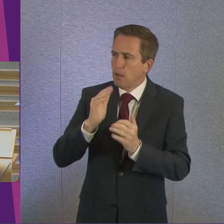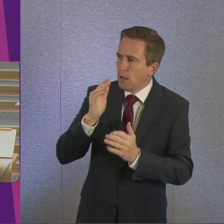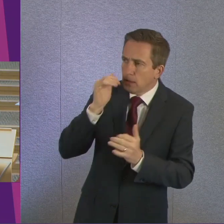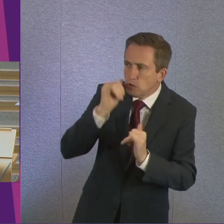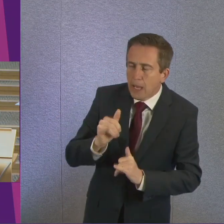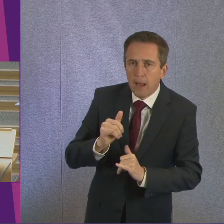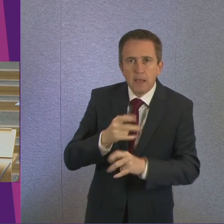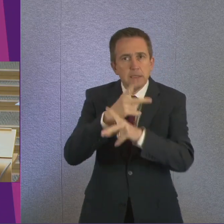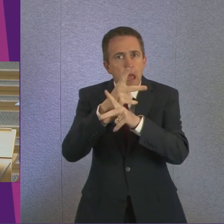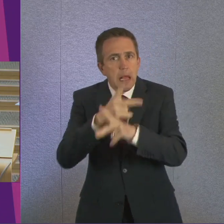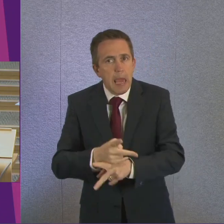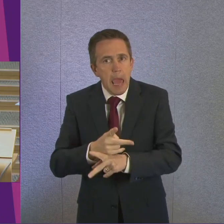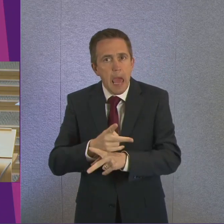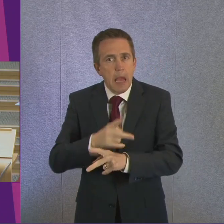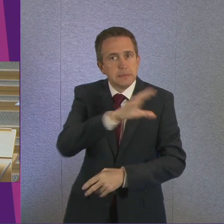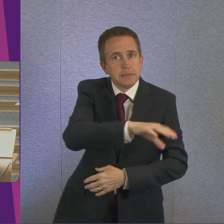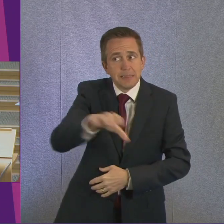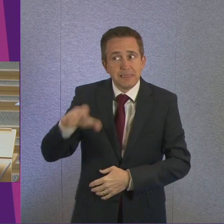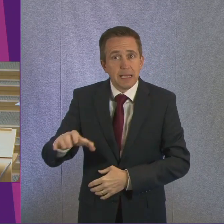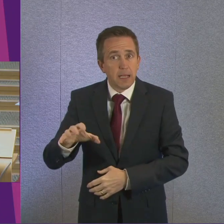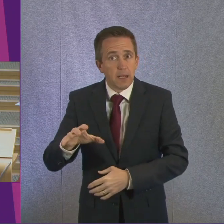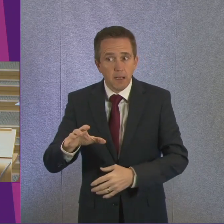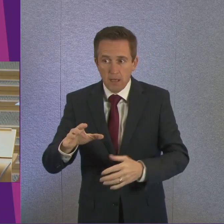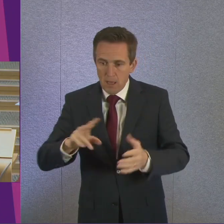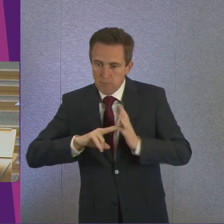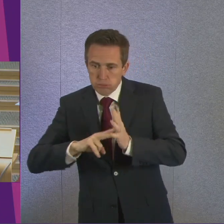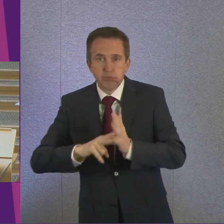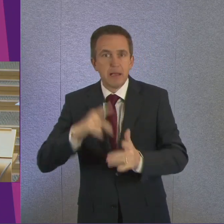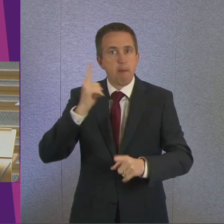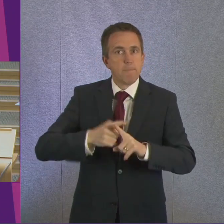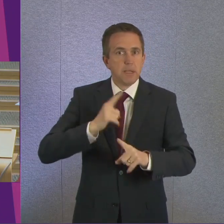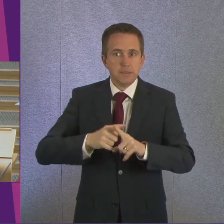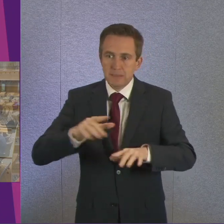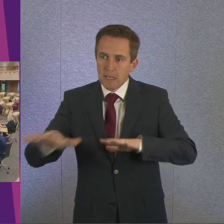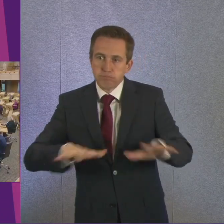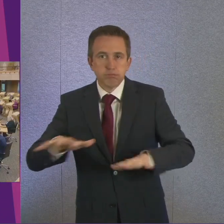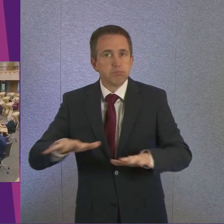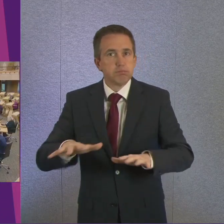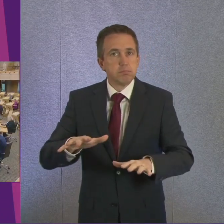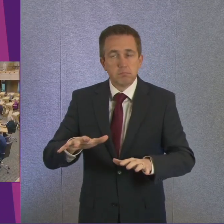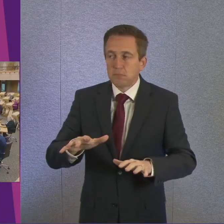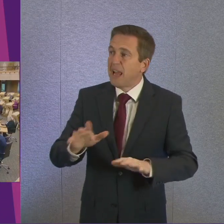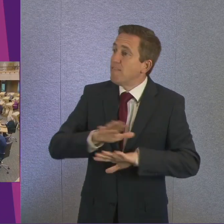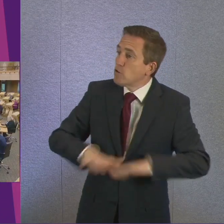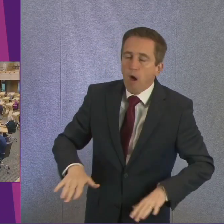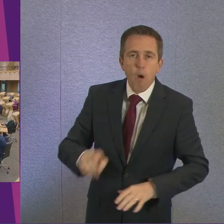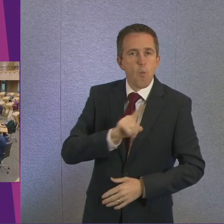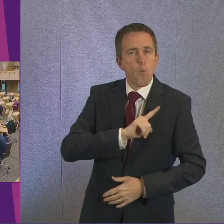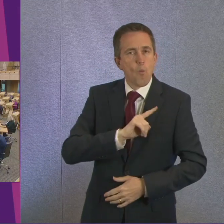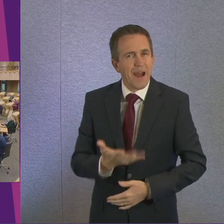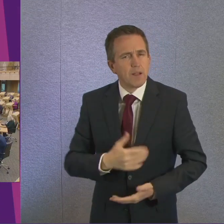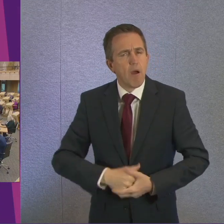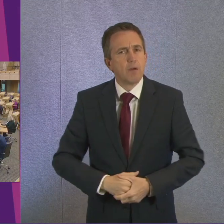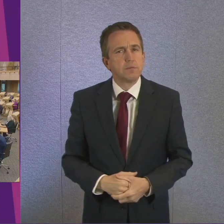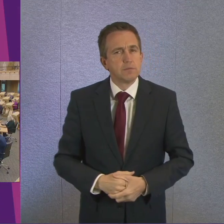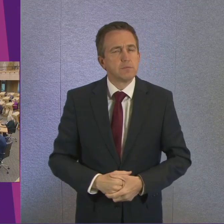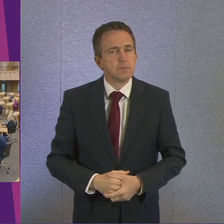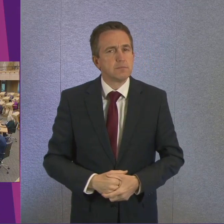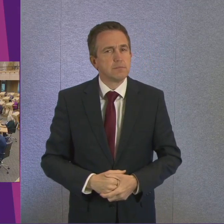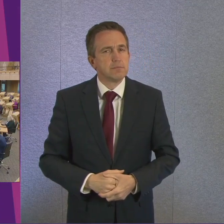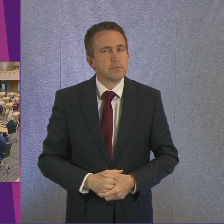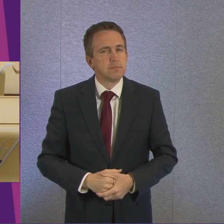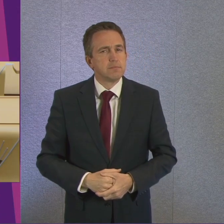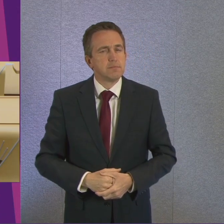sector now on an emergency footing? And if not, why not? Cabinet Secretary. So let me